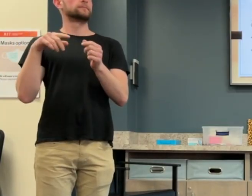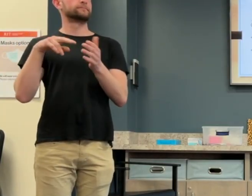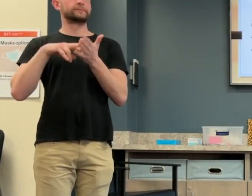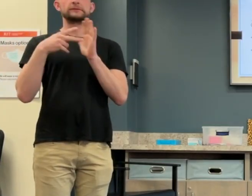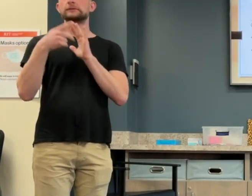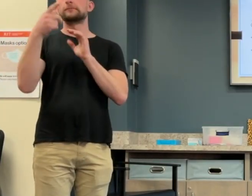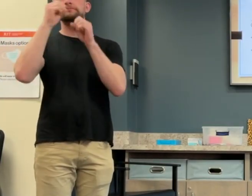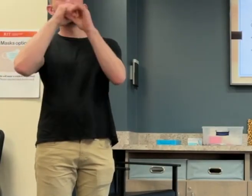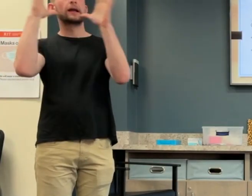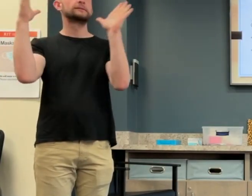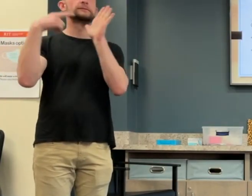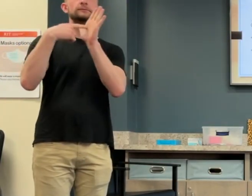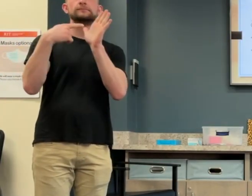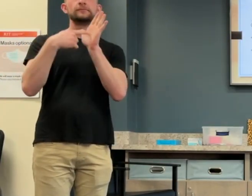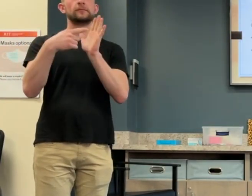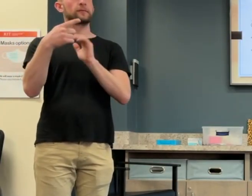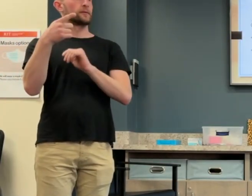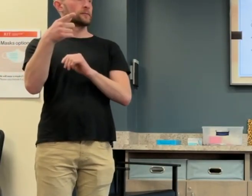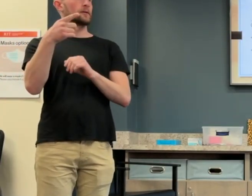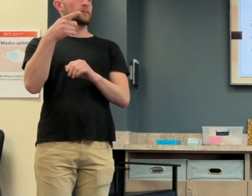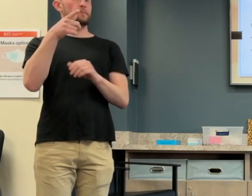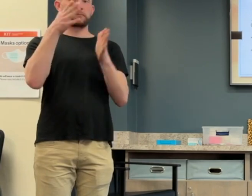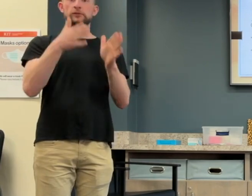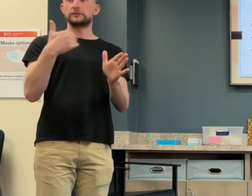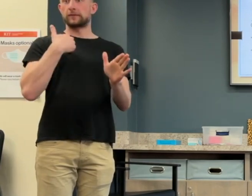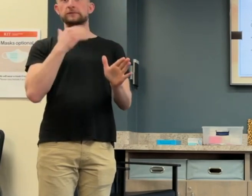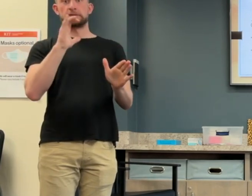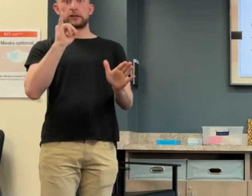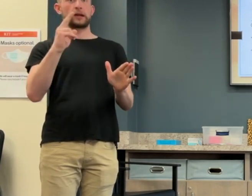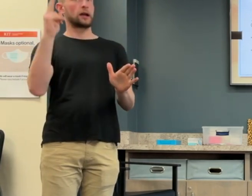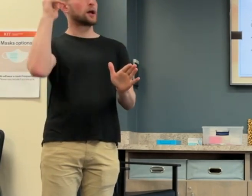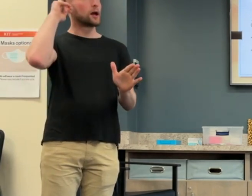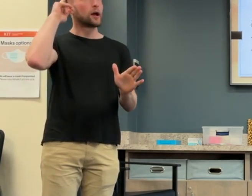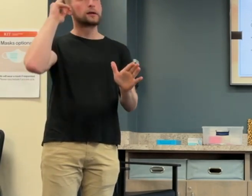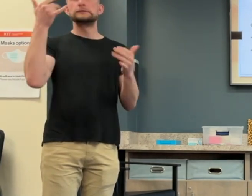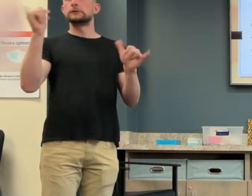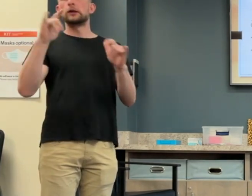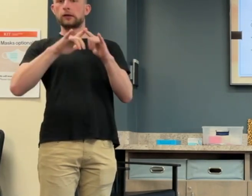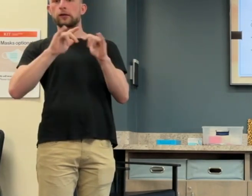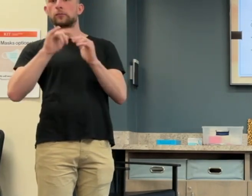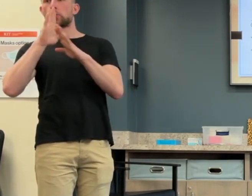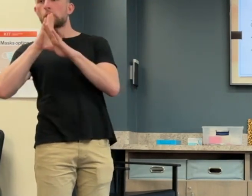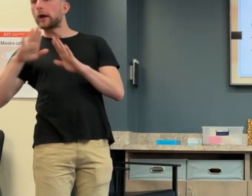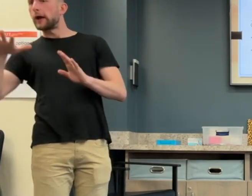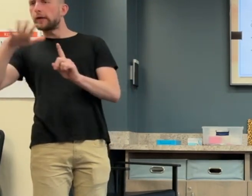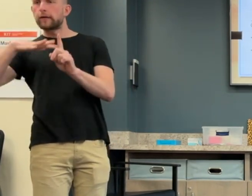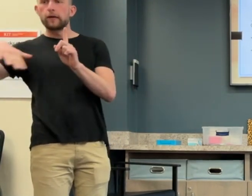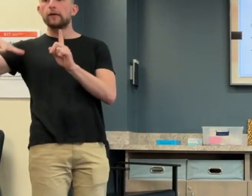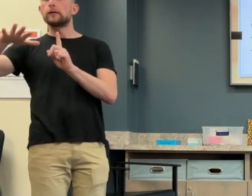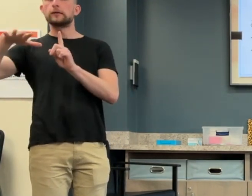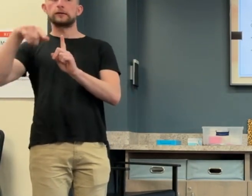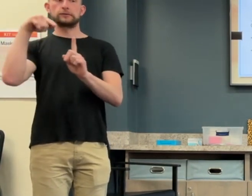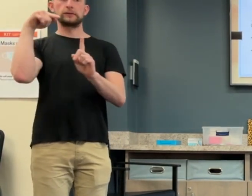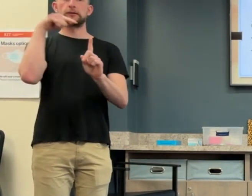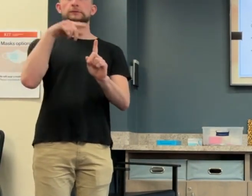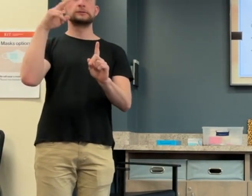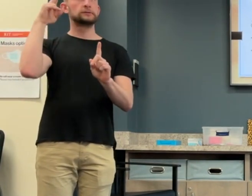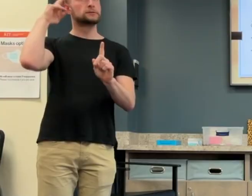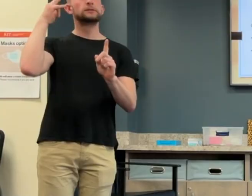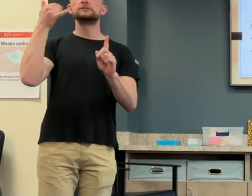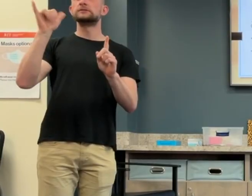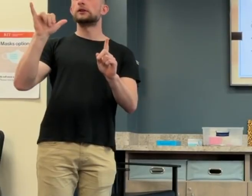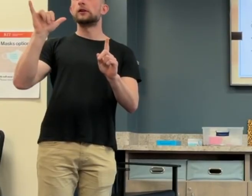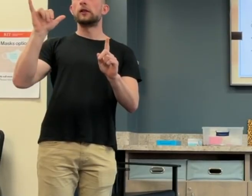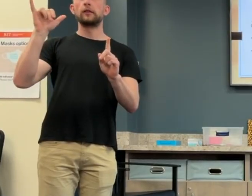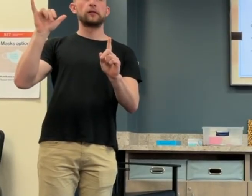person talking, but overall it's pretty quiet. That cochlear implant is going to pick an automatic program